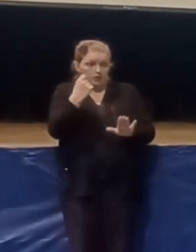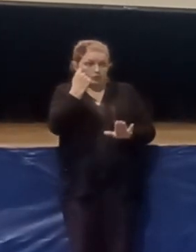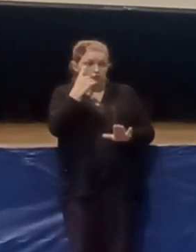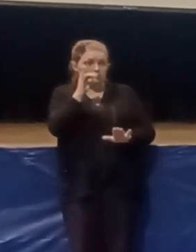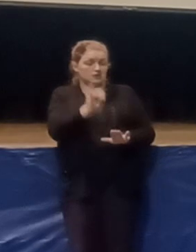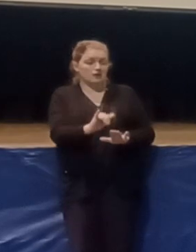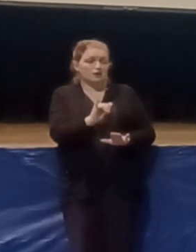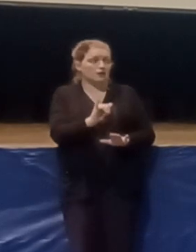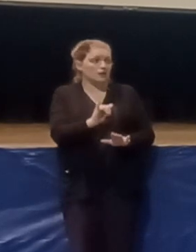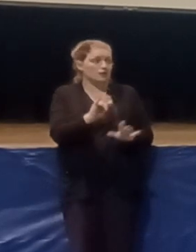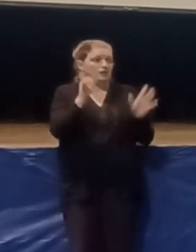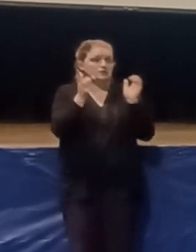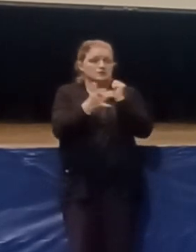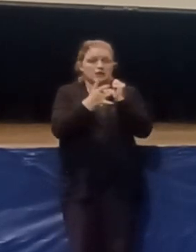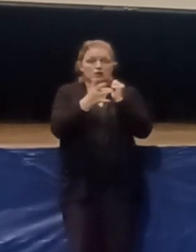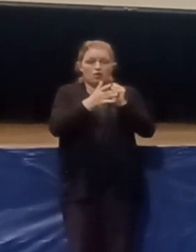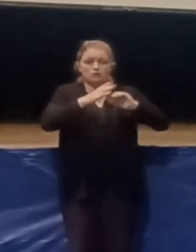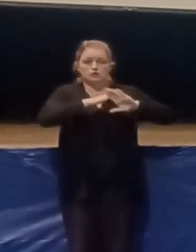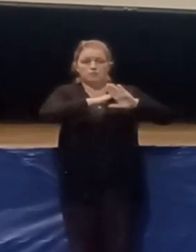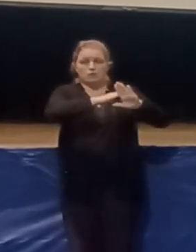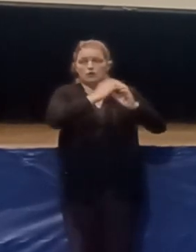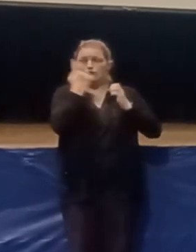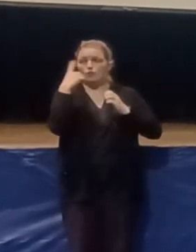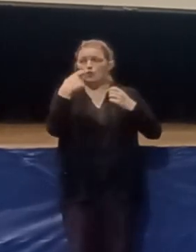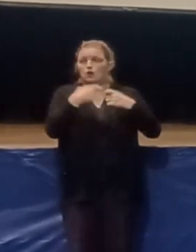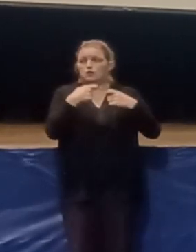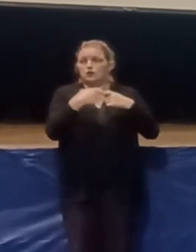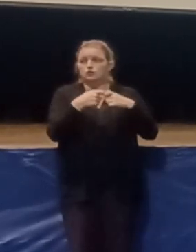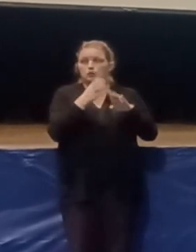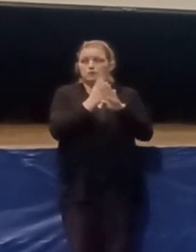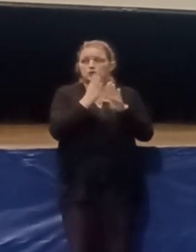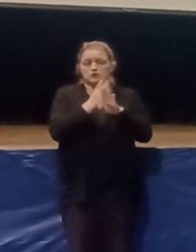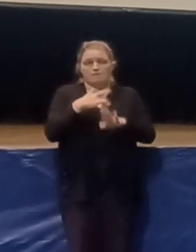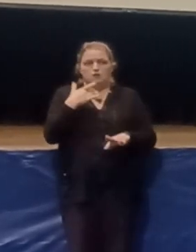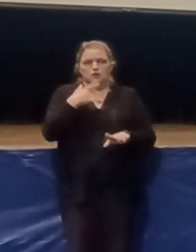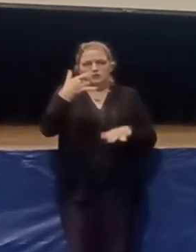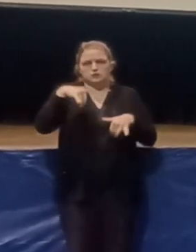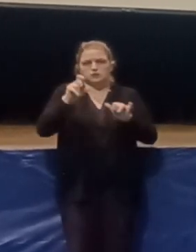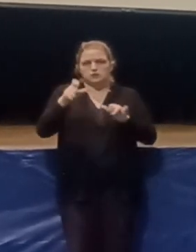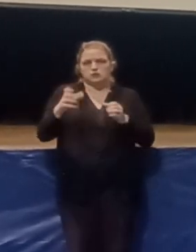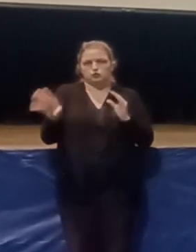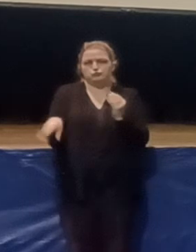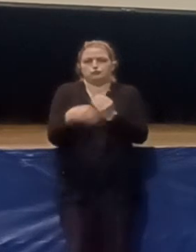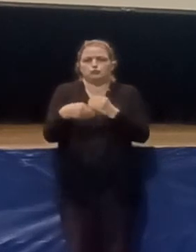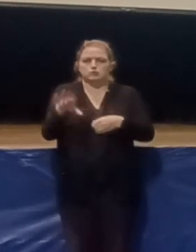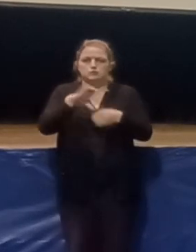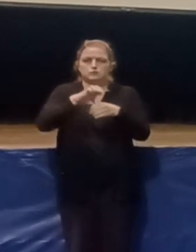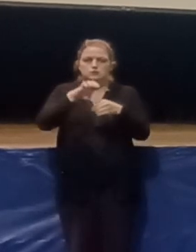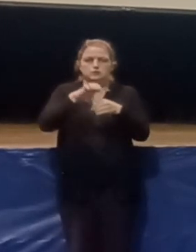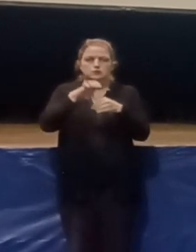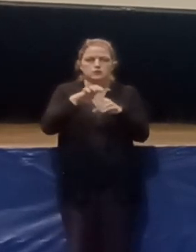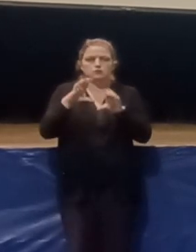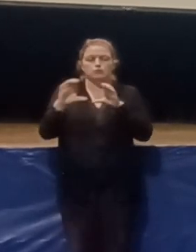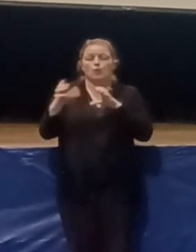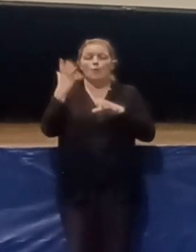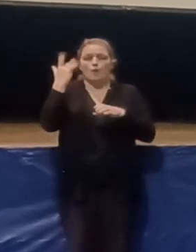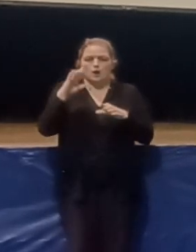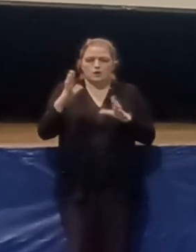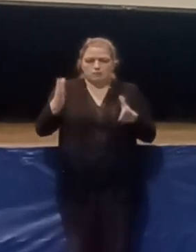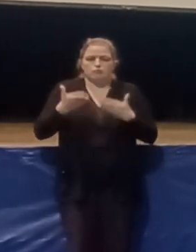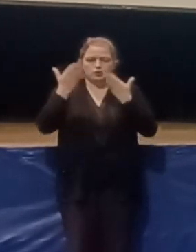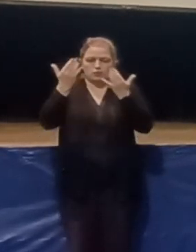understood that the technology of battery electric buses, they really felt the need to do that. Why I'm bringing this up now is